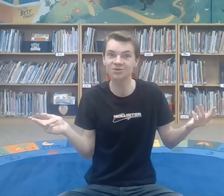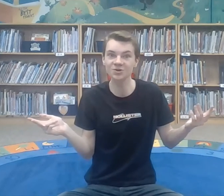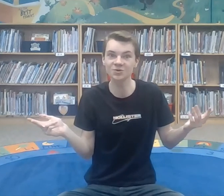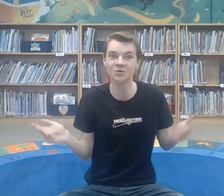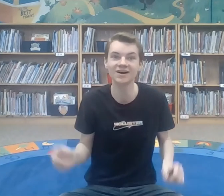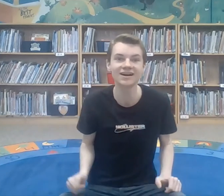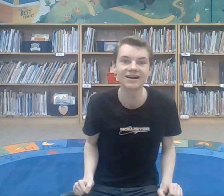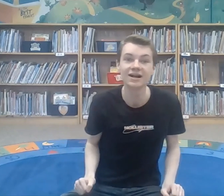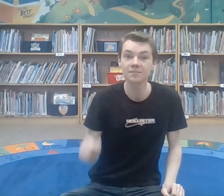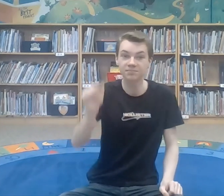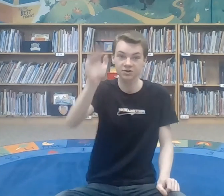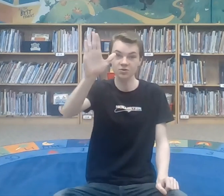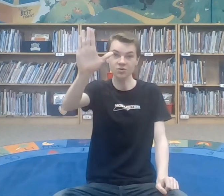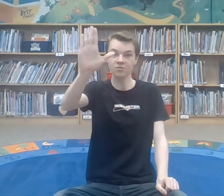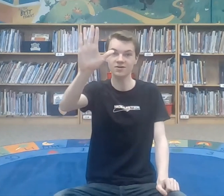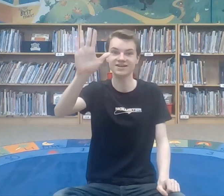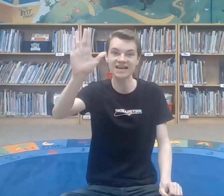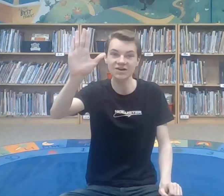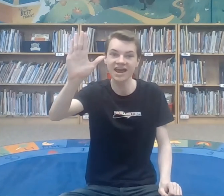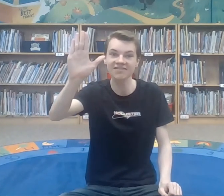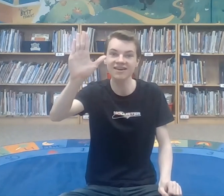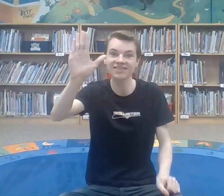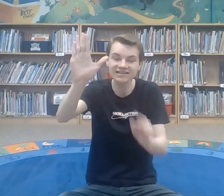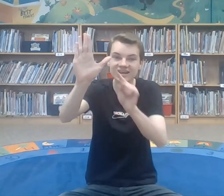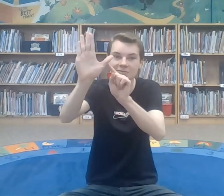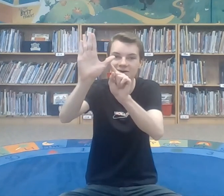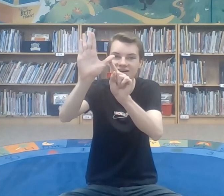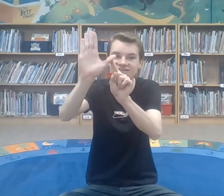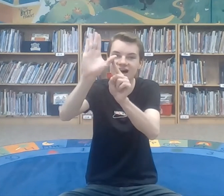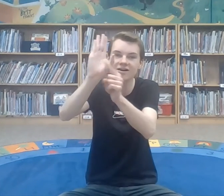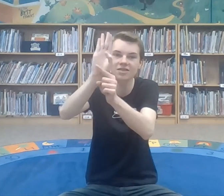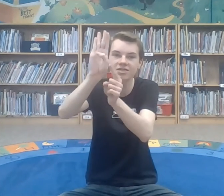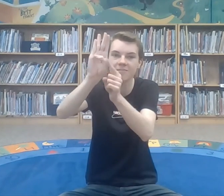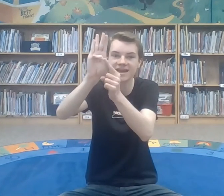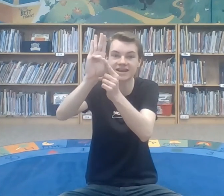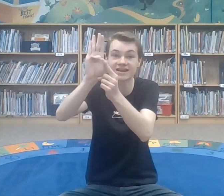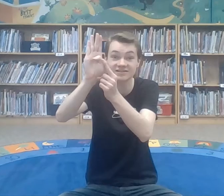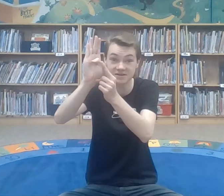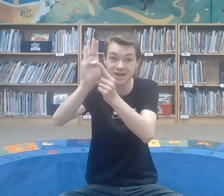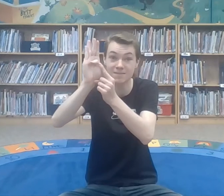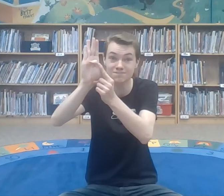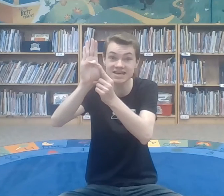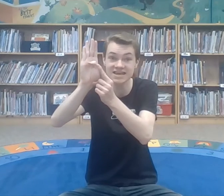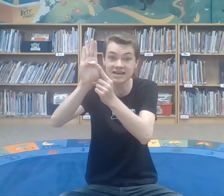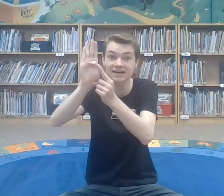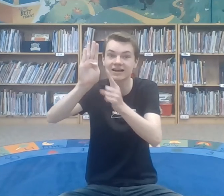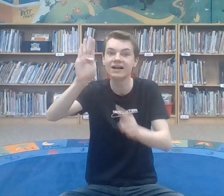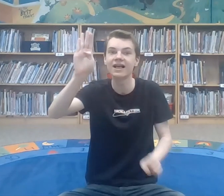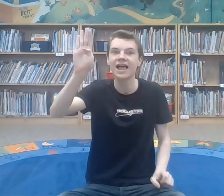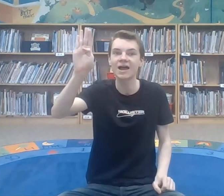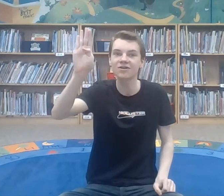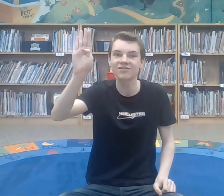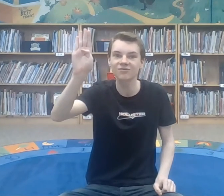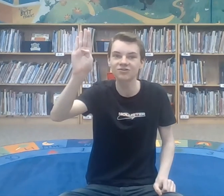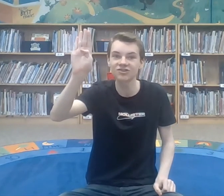Blue. Blue, we're going to take our hand like this, and we're going to tuck our thumb in to make a B. And we're going to shake